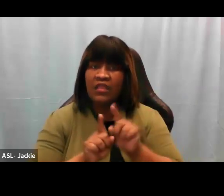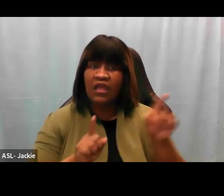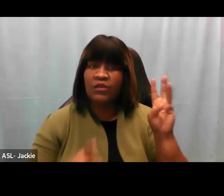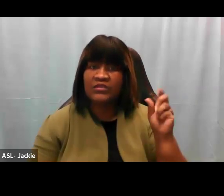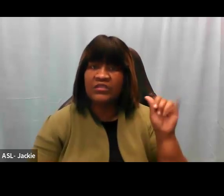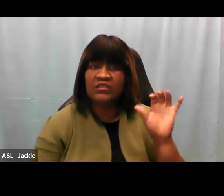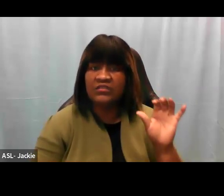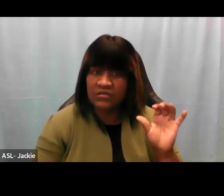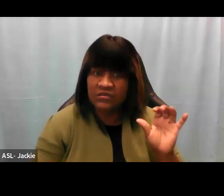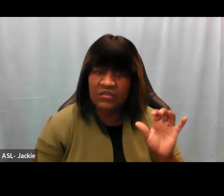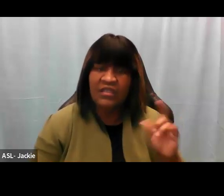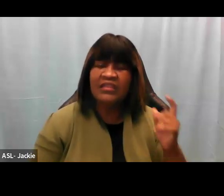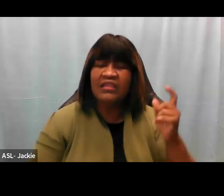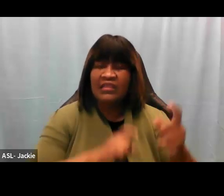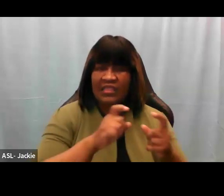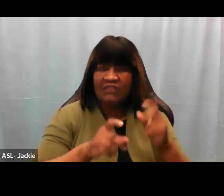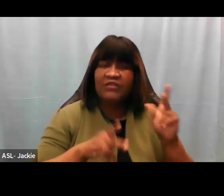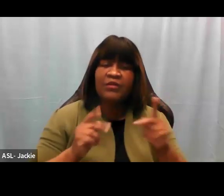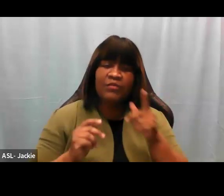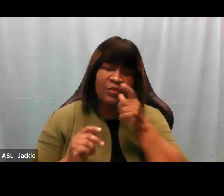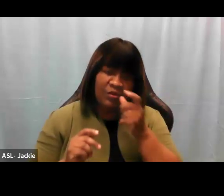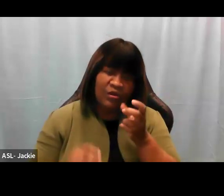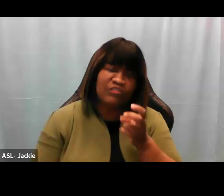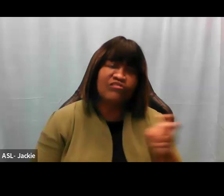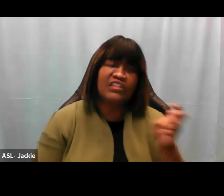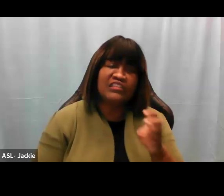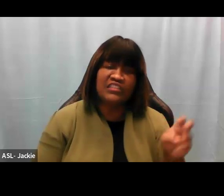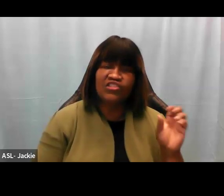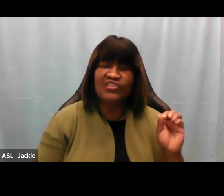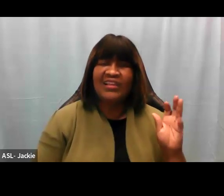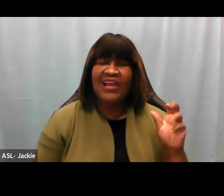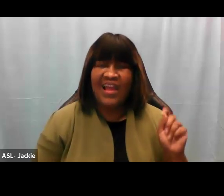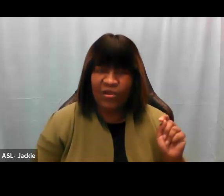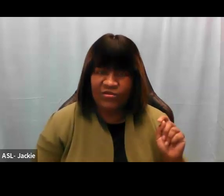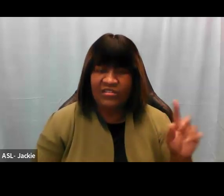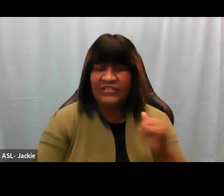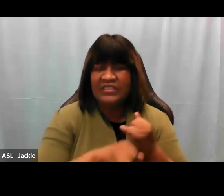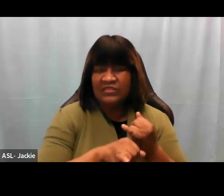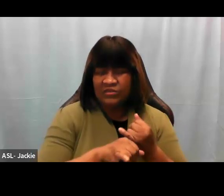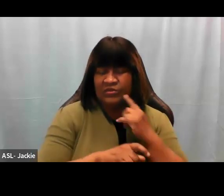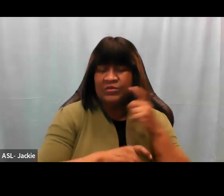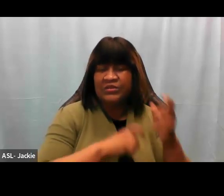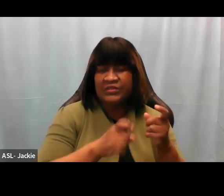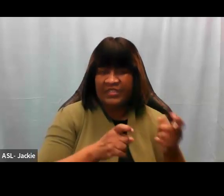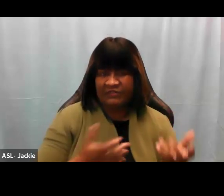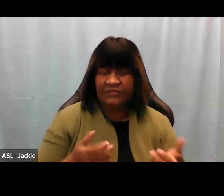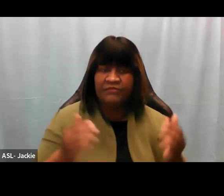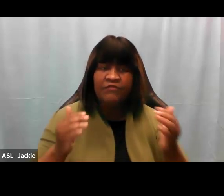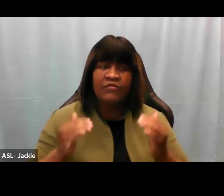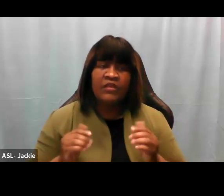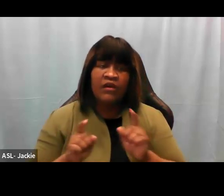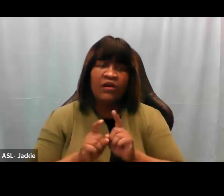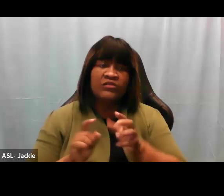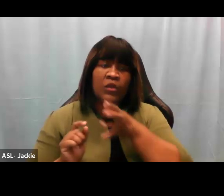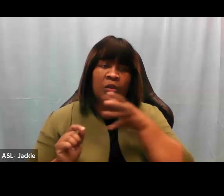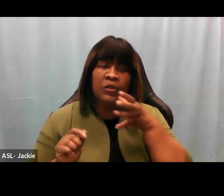is given to people who are transitioning out of an institution. And also in rural